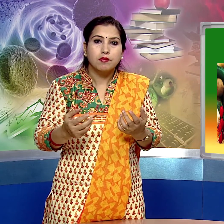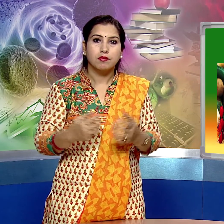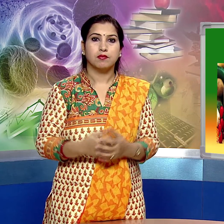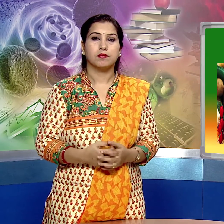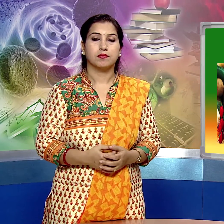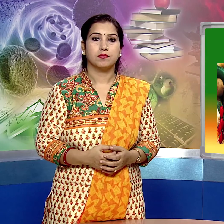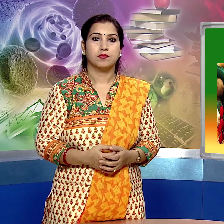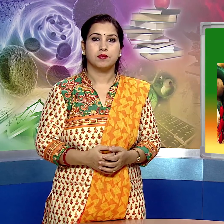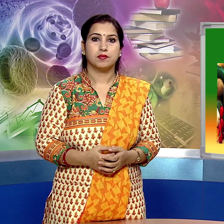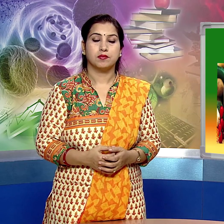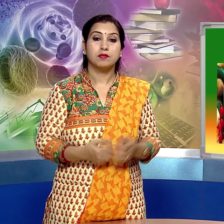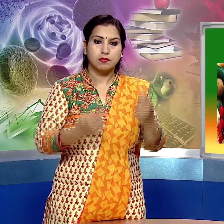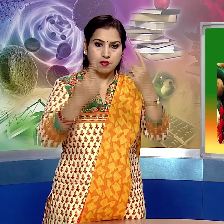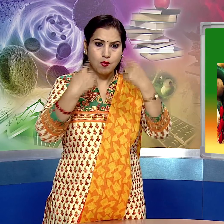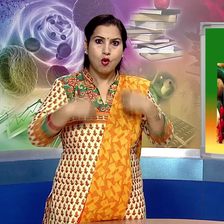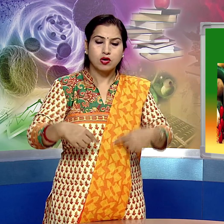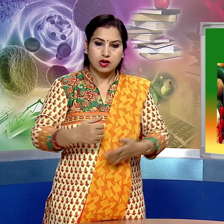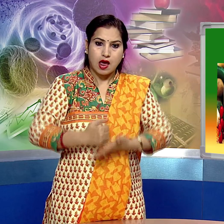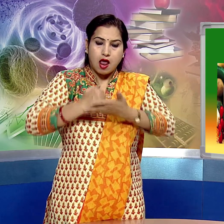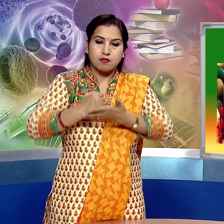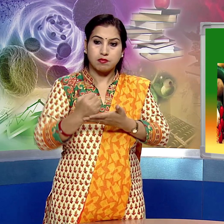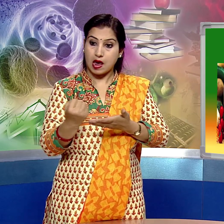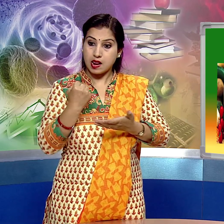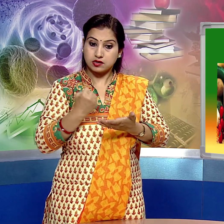are: it helps the body to use energy,